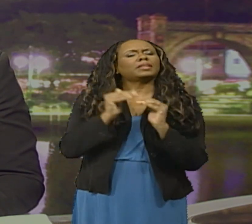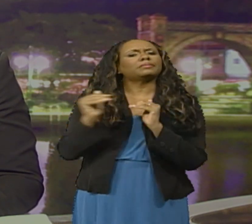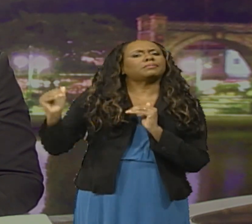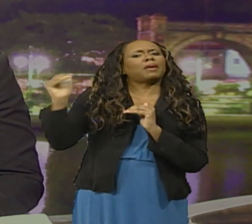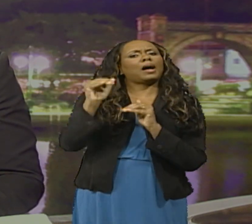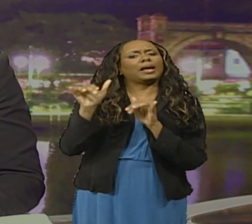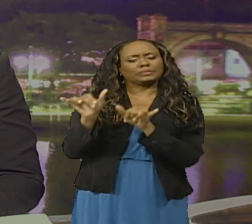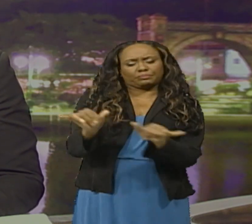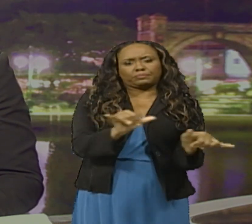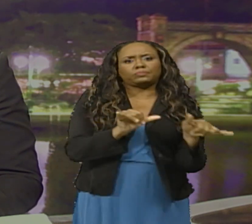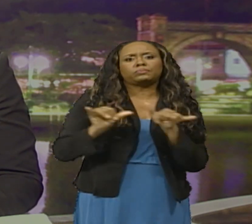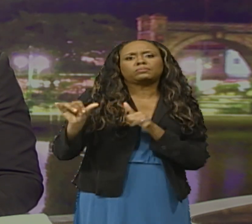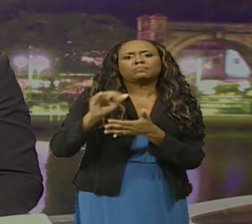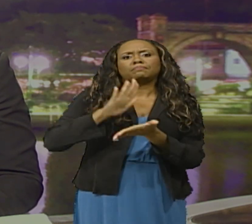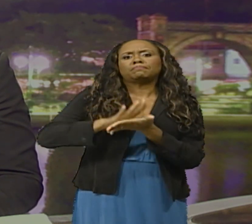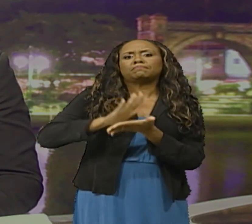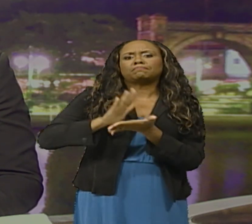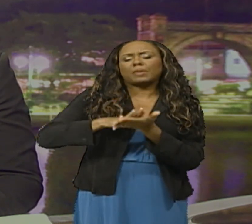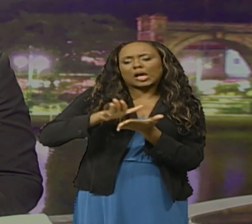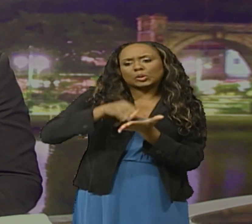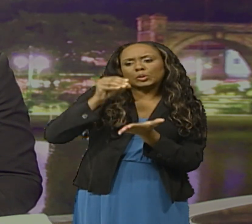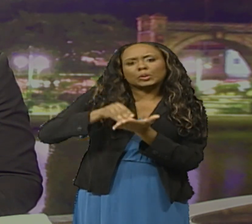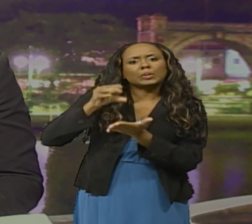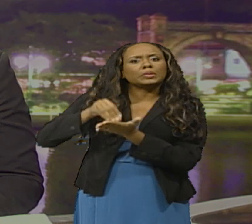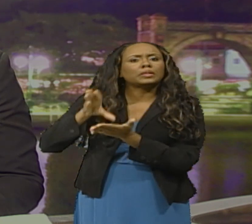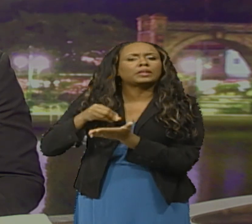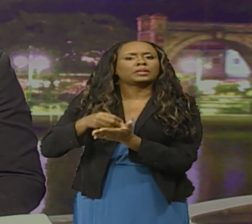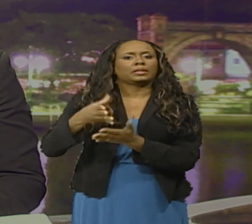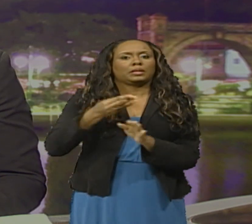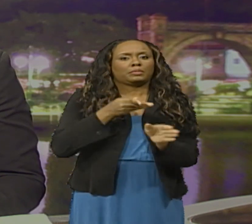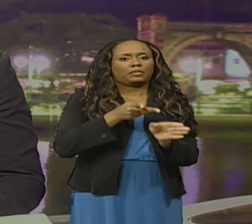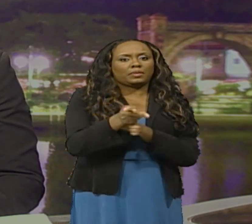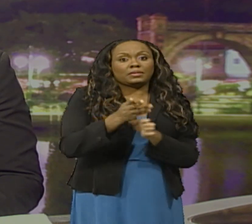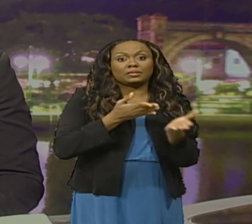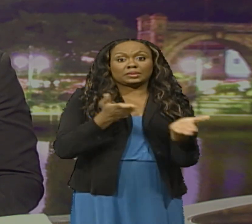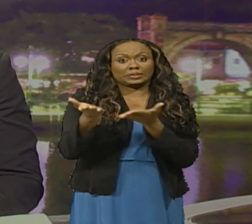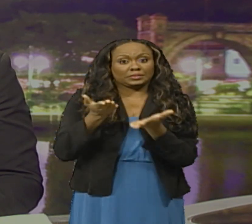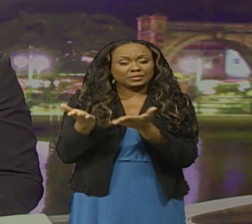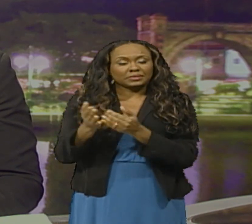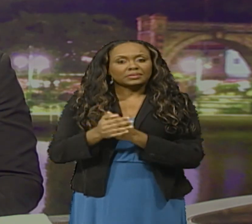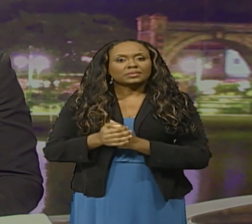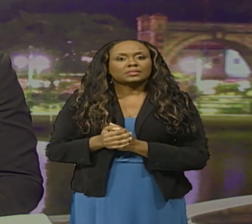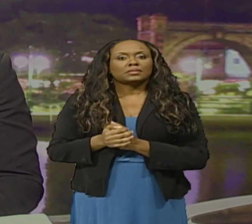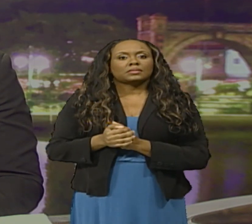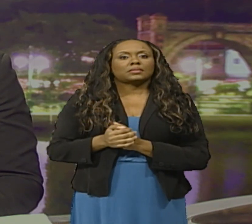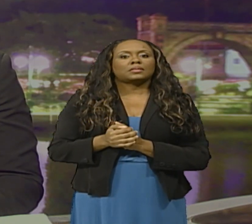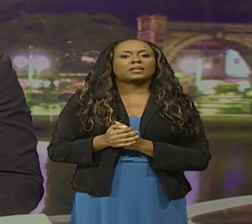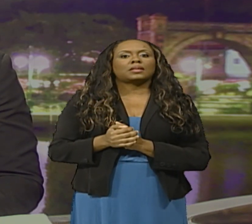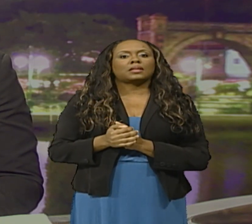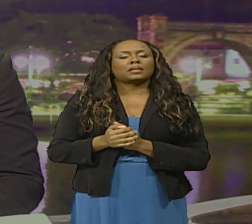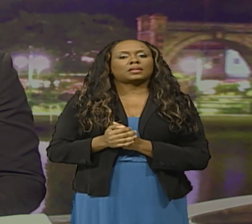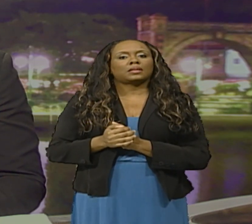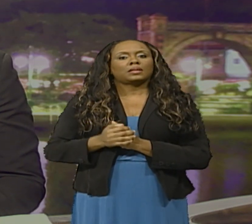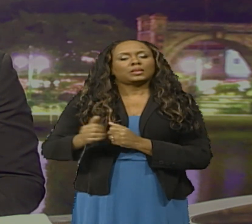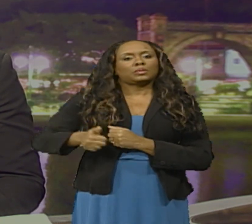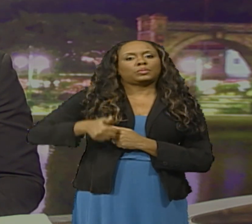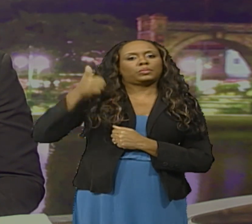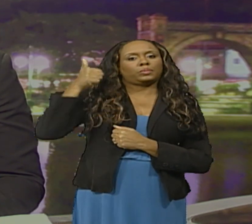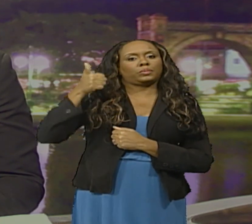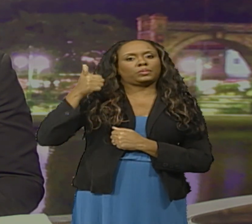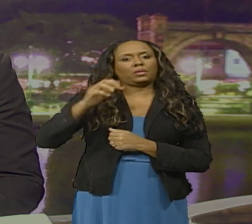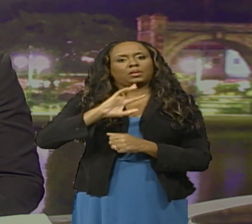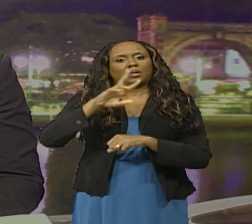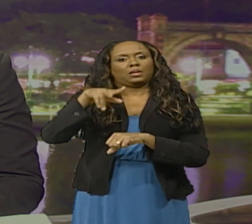highest standard of academic excellence and professional service. This was part of the message from Pro Vice Chancellor and